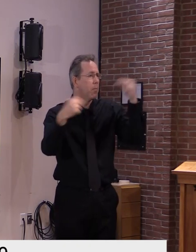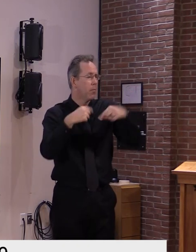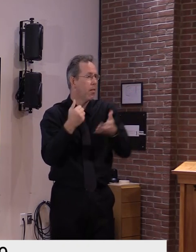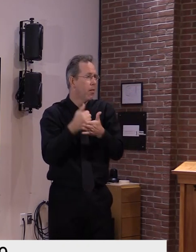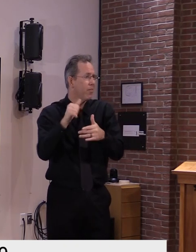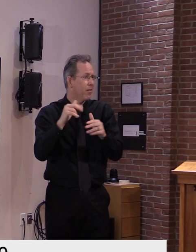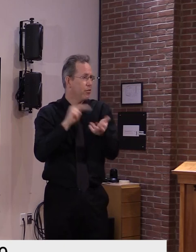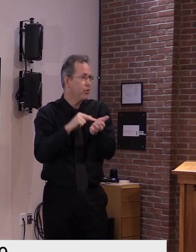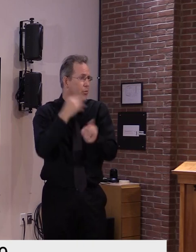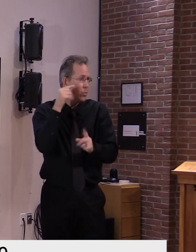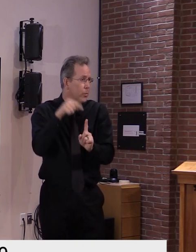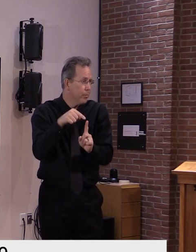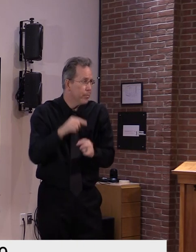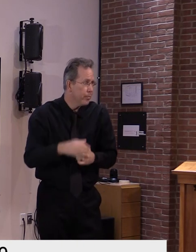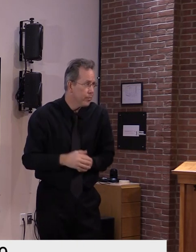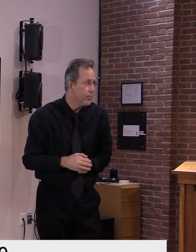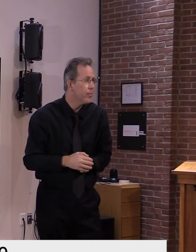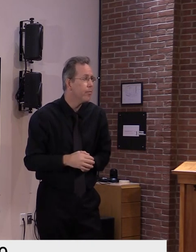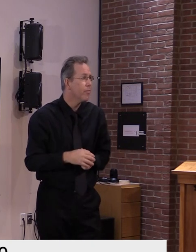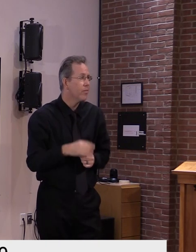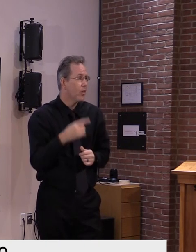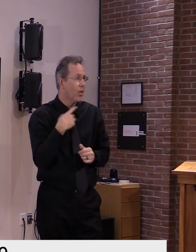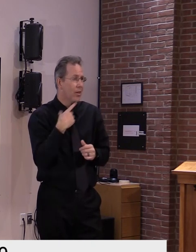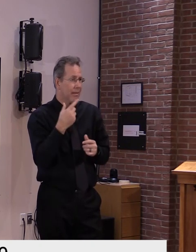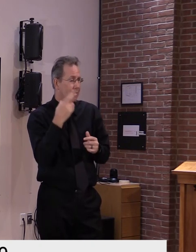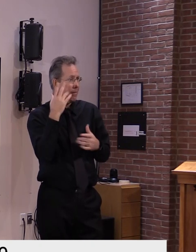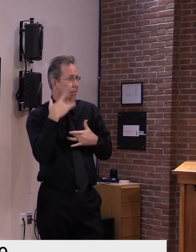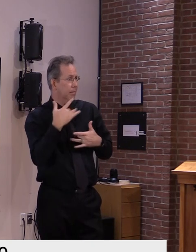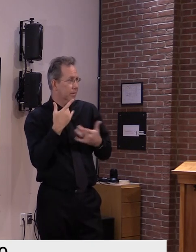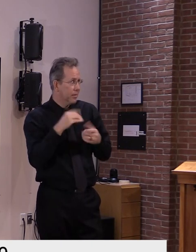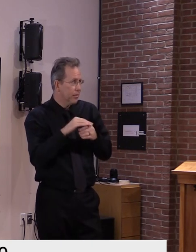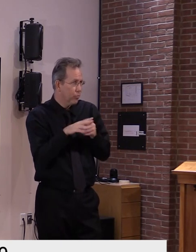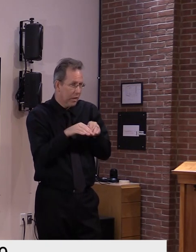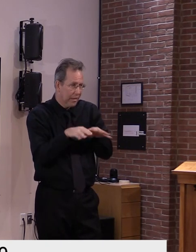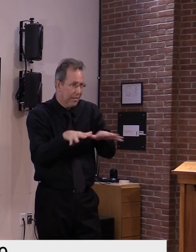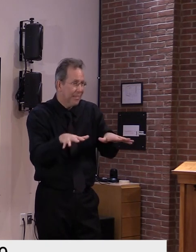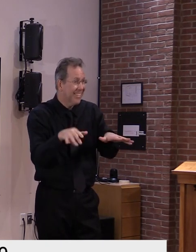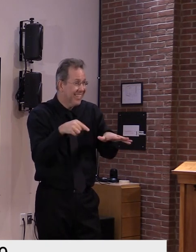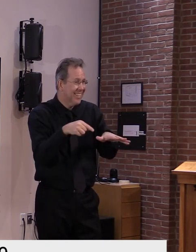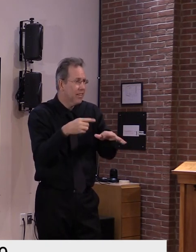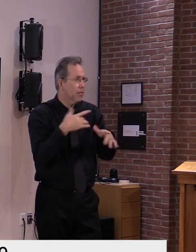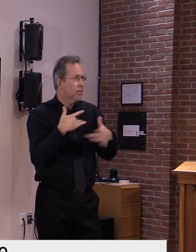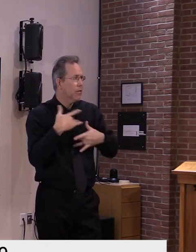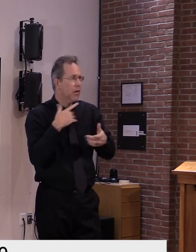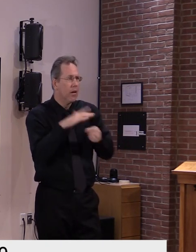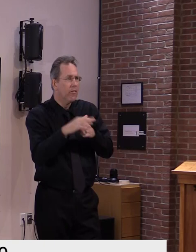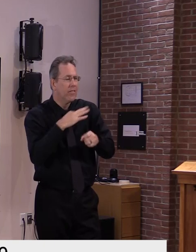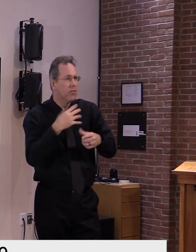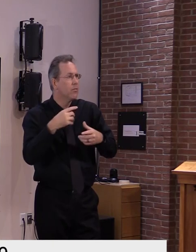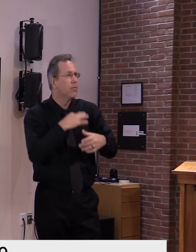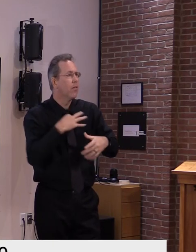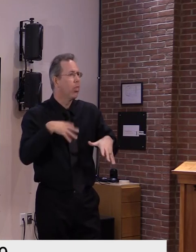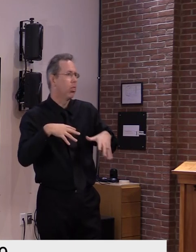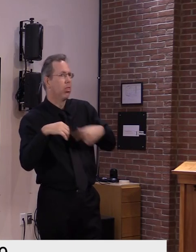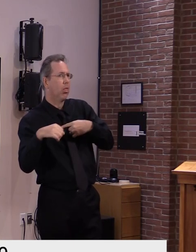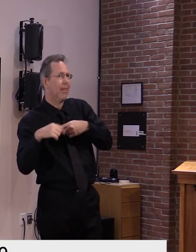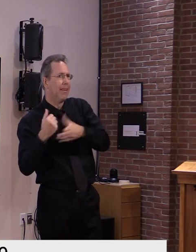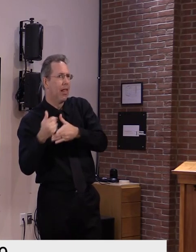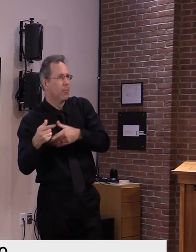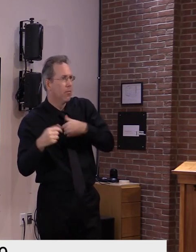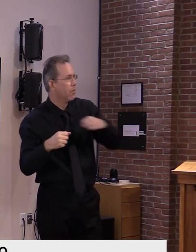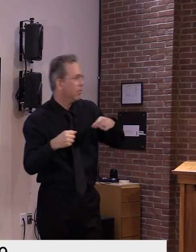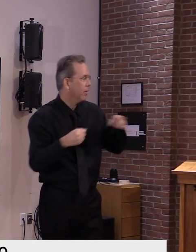it stretches and stresses staff in those facilities, and we spend